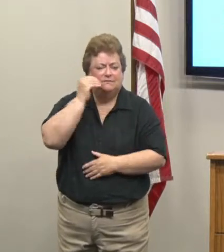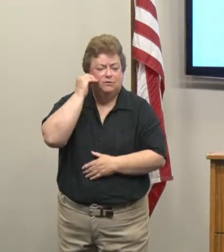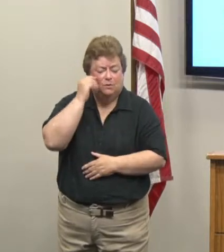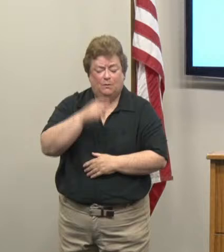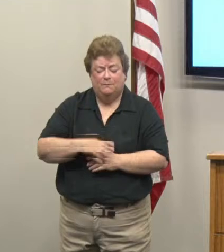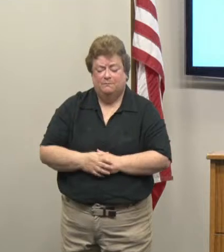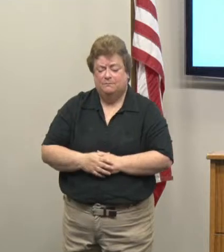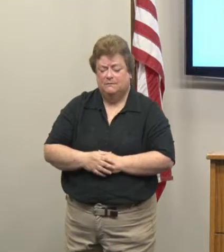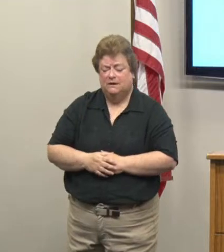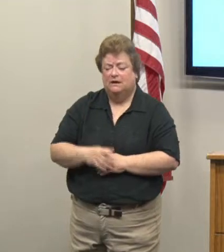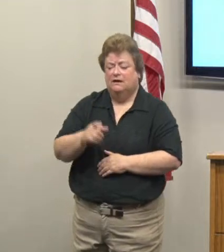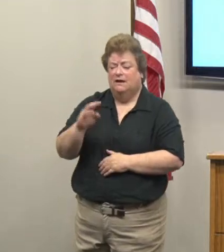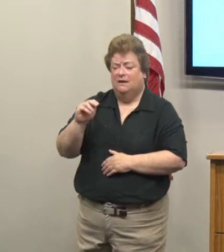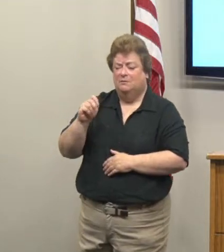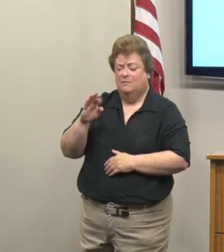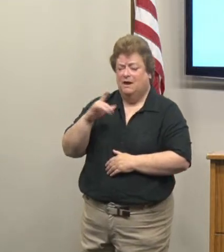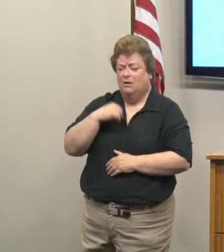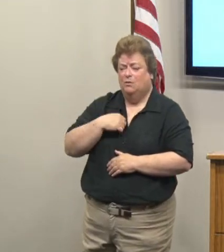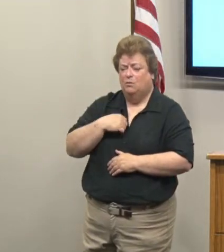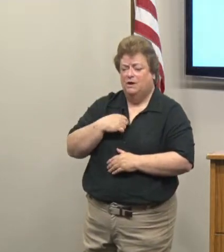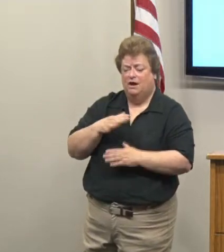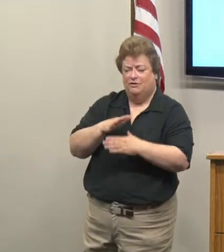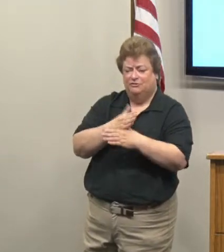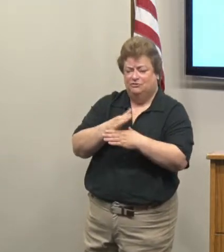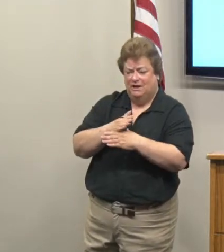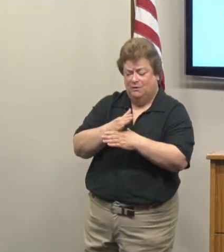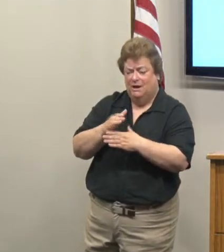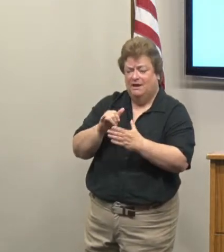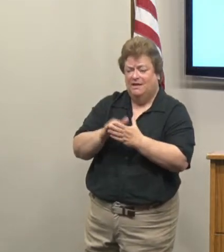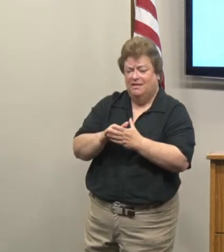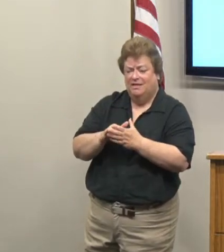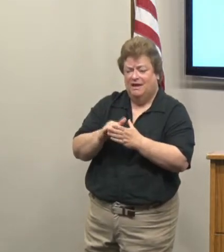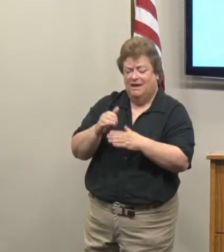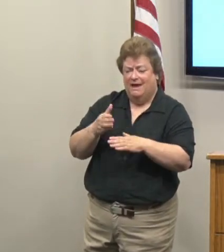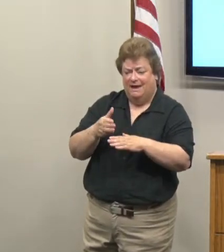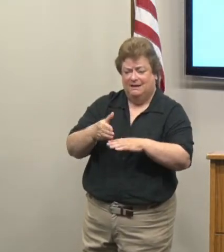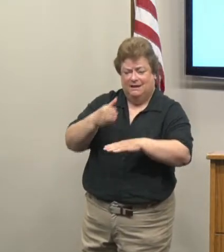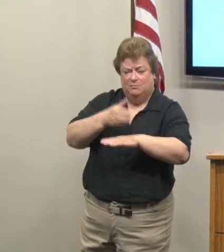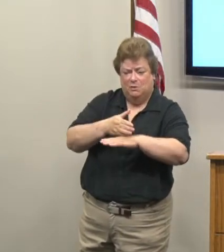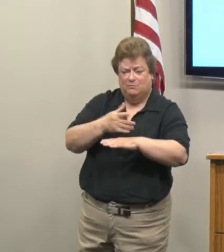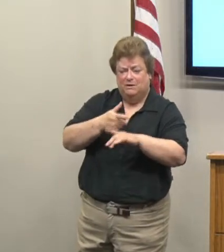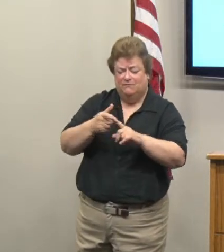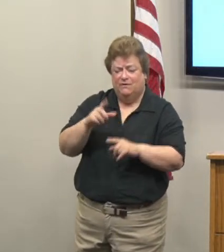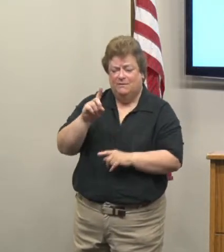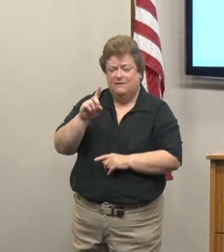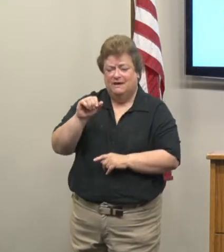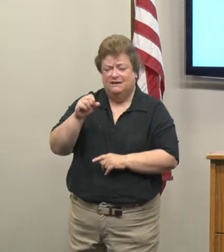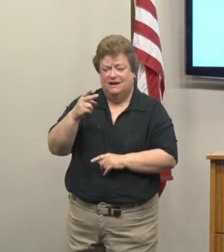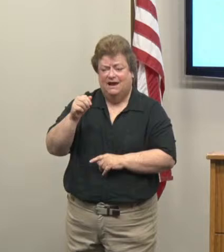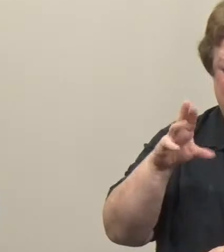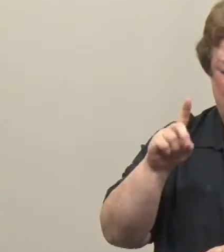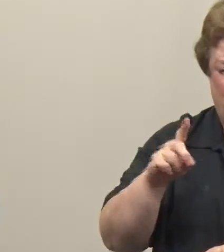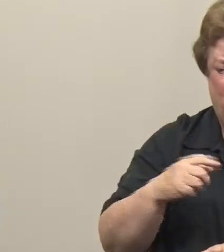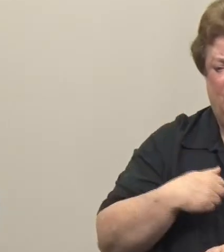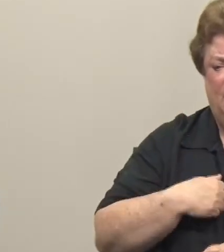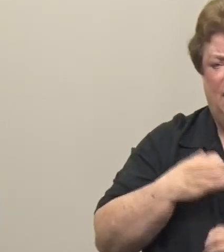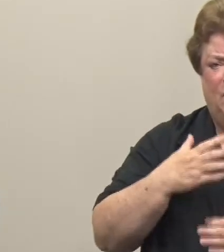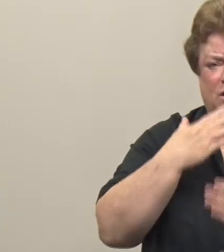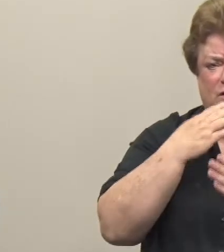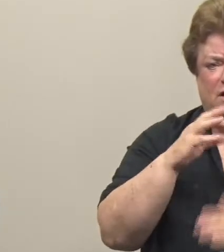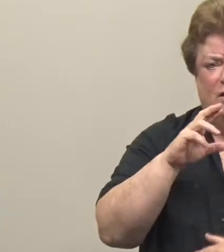mentioned today, we are sharing enhancement to the COVID-19 data dashboard. I want to thank